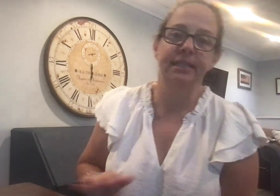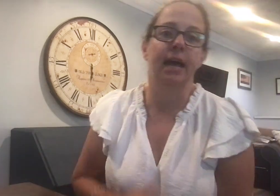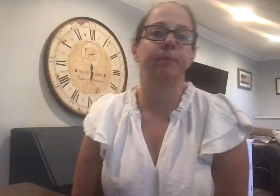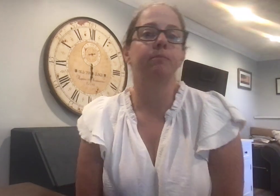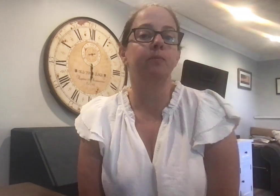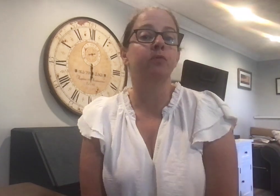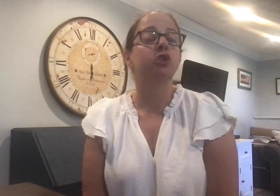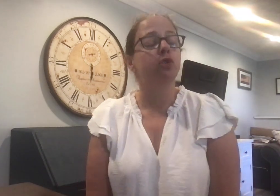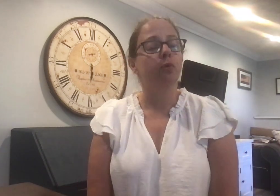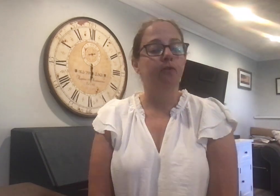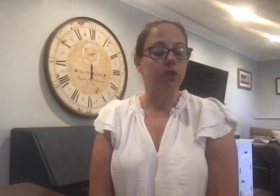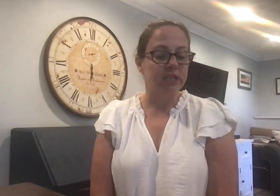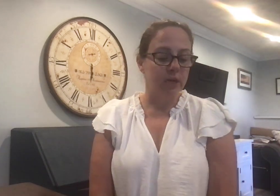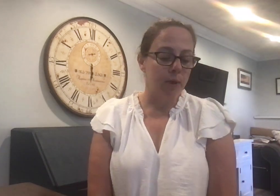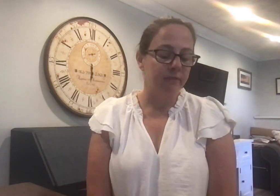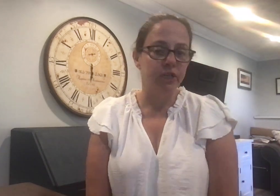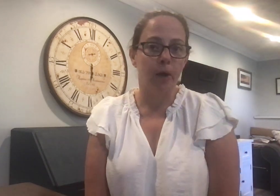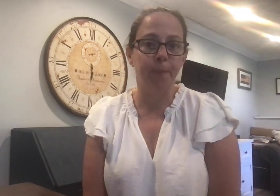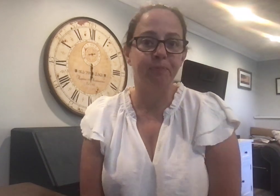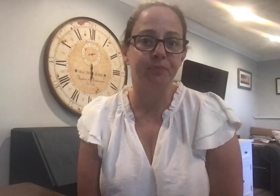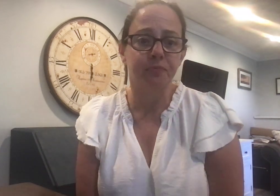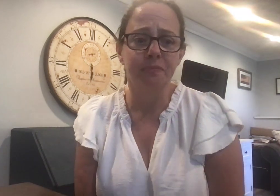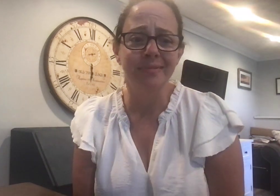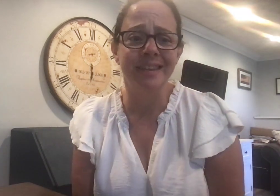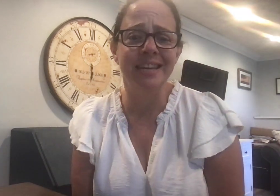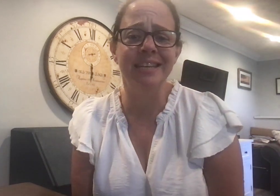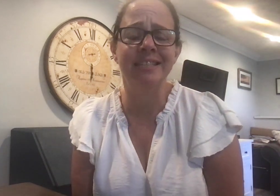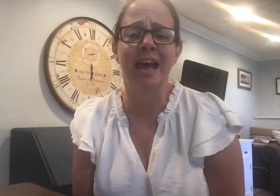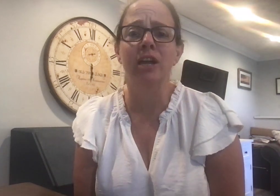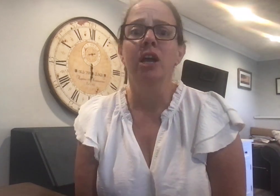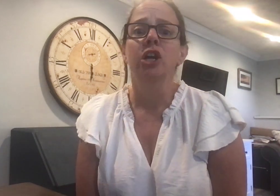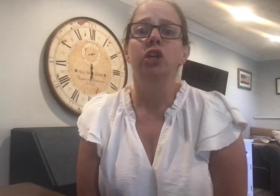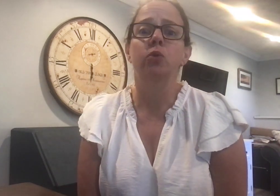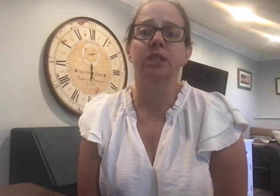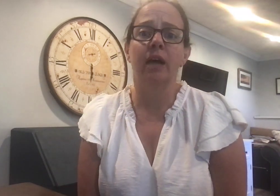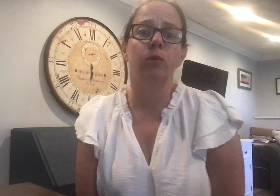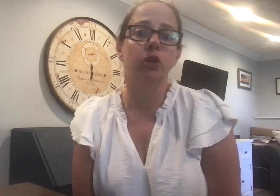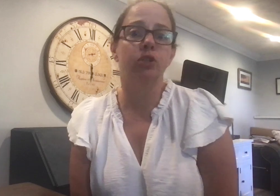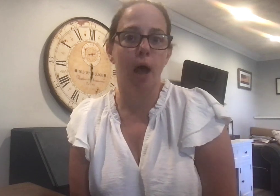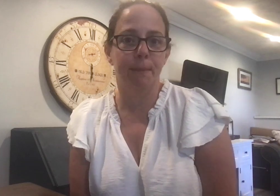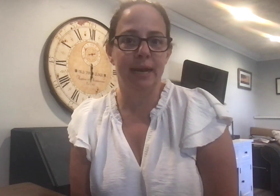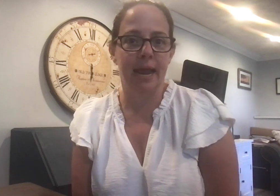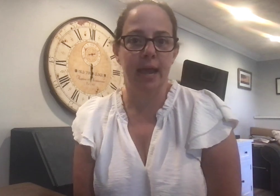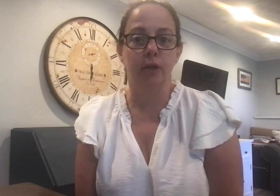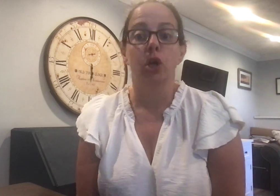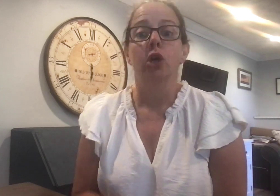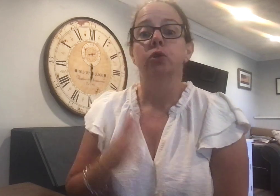sign. So the first thing you have to know is that you sign with your dominant hand. So